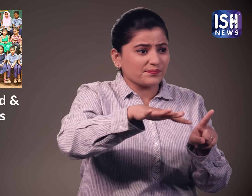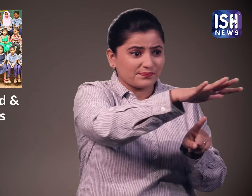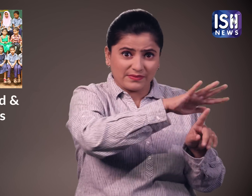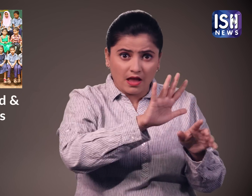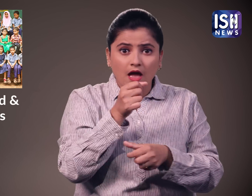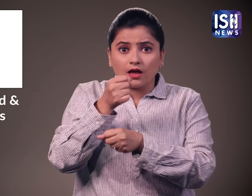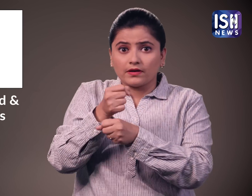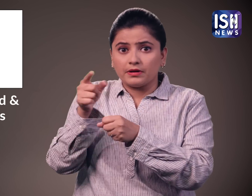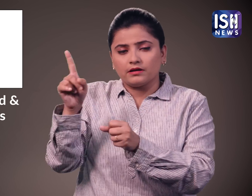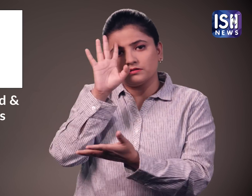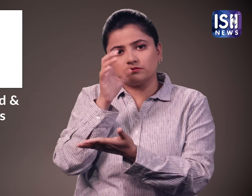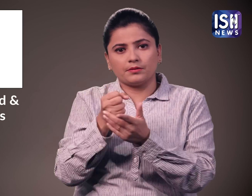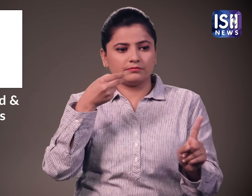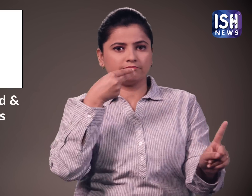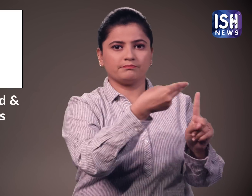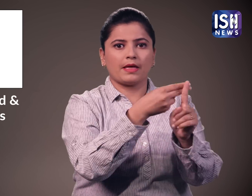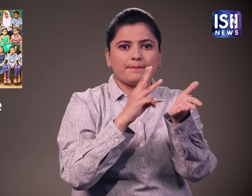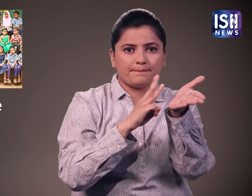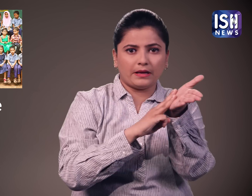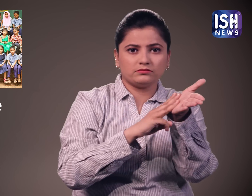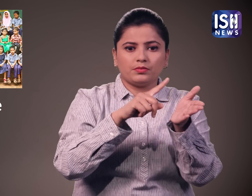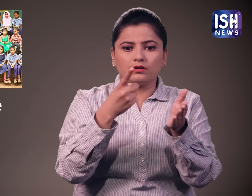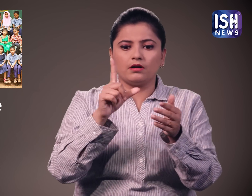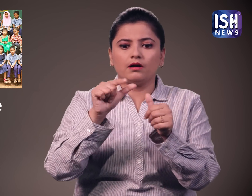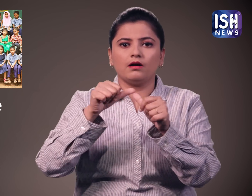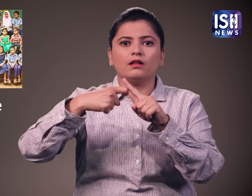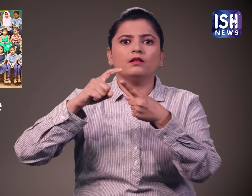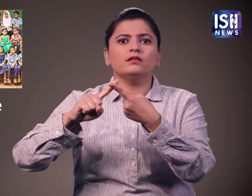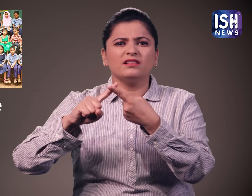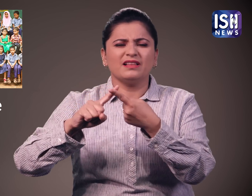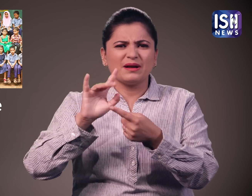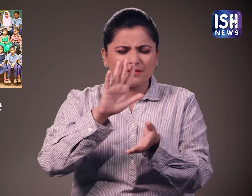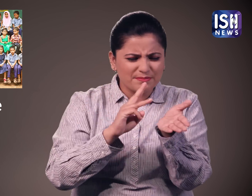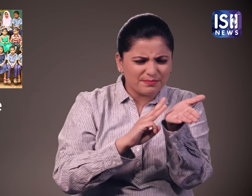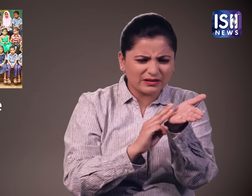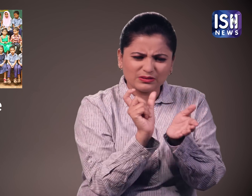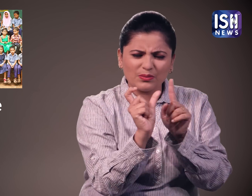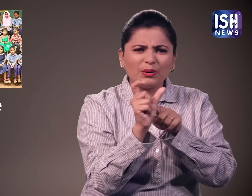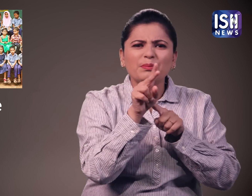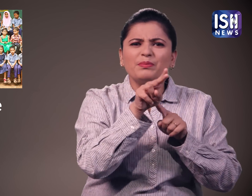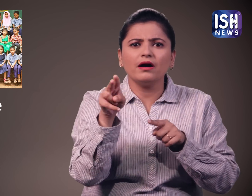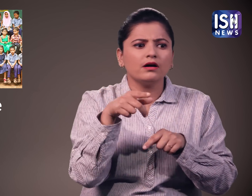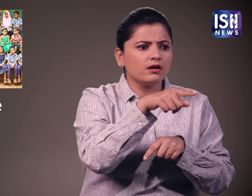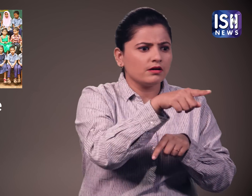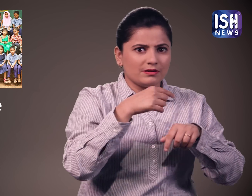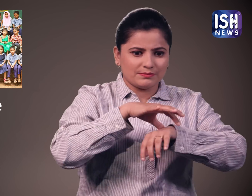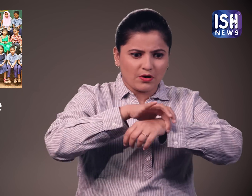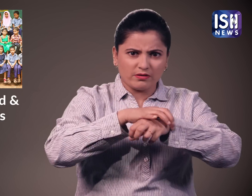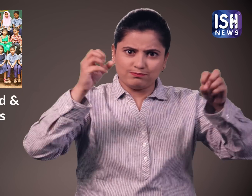The government has named it Mystery Lake. It is called a Mystery Lake because no one knows how the